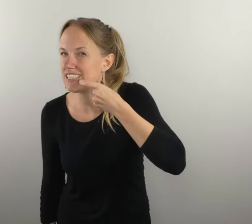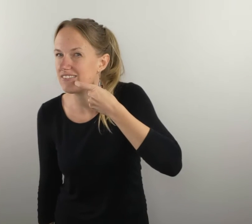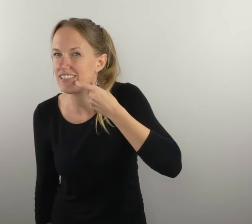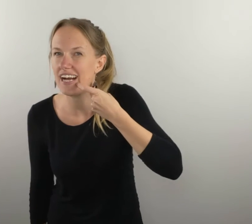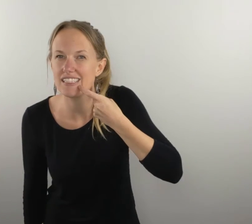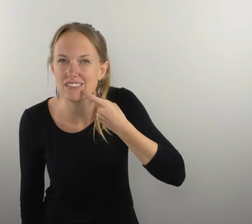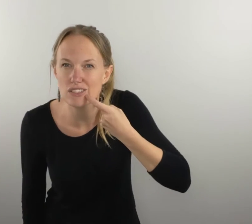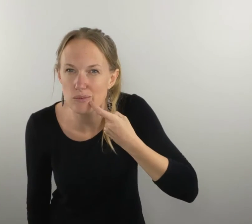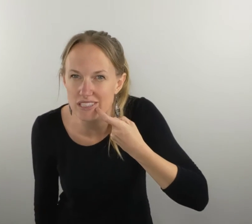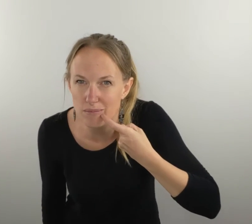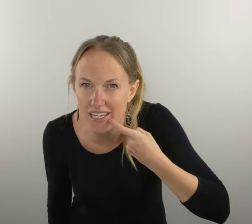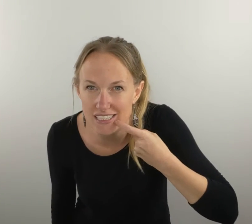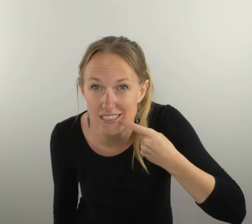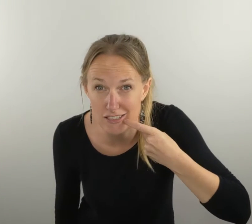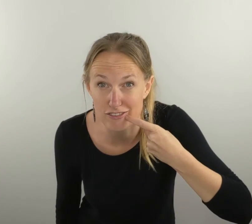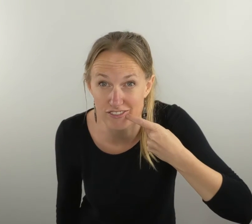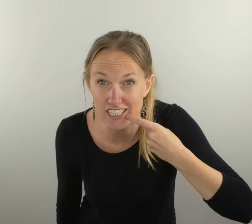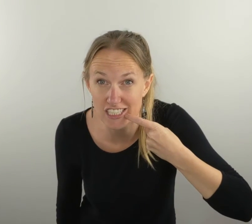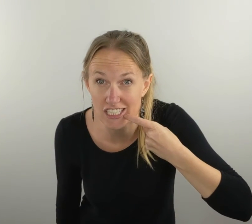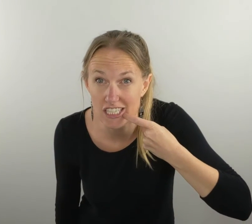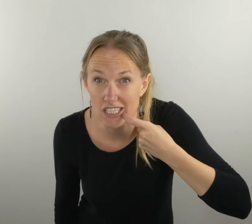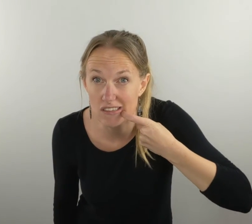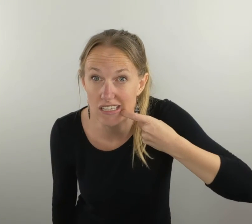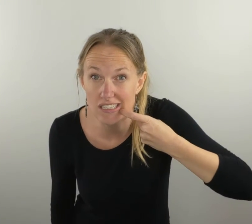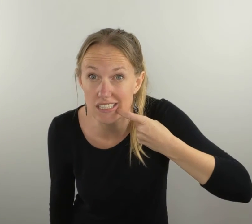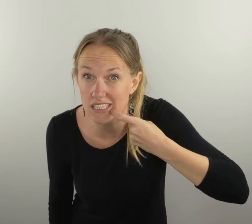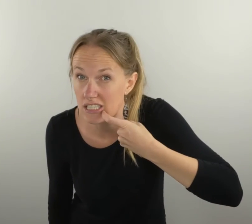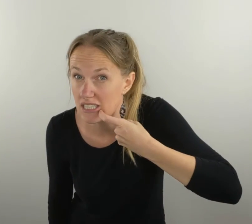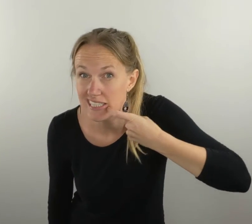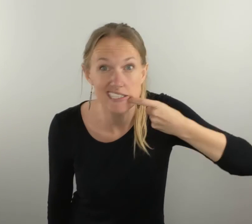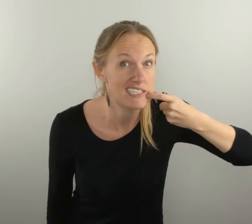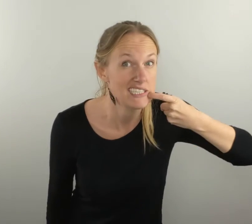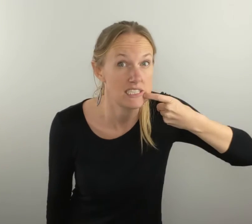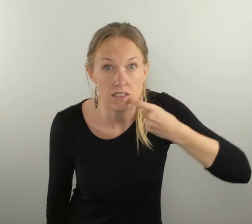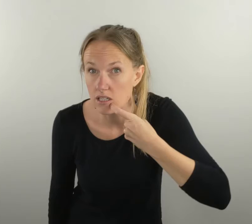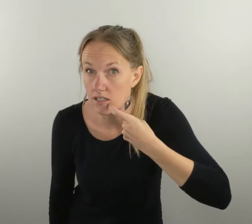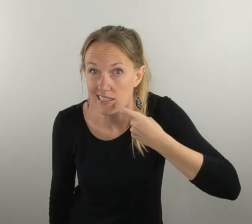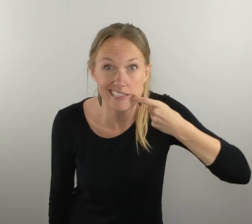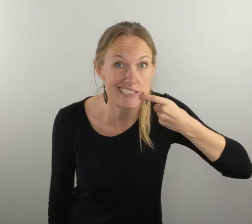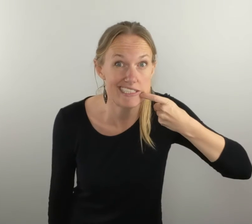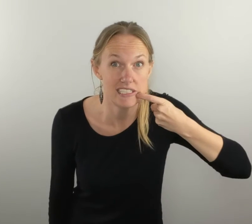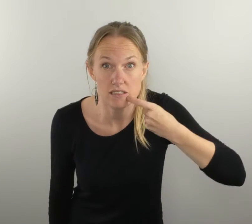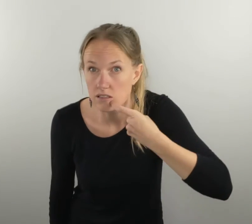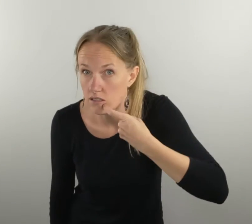for that. So it's almost imagine you're a fish who got hooked. Okay, addiction.